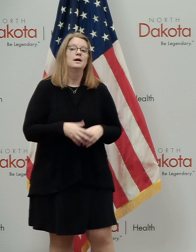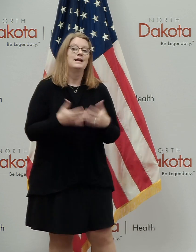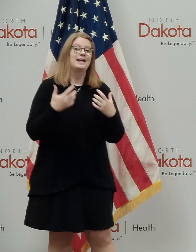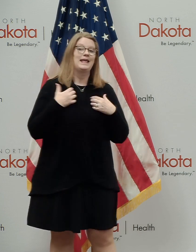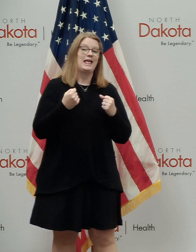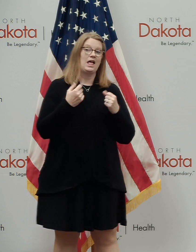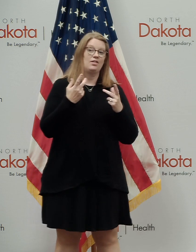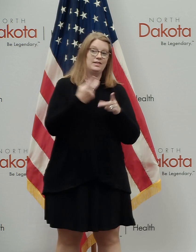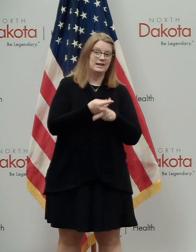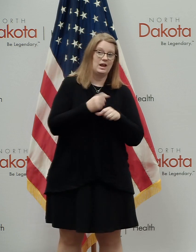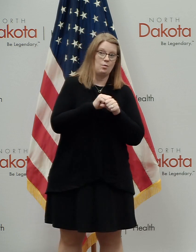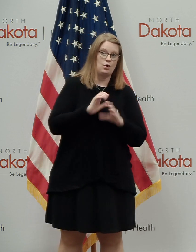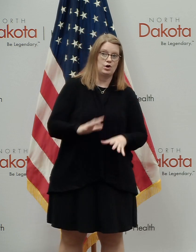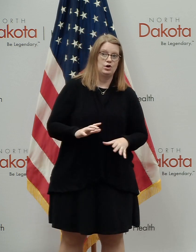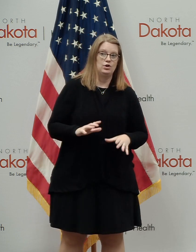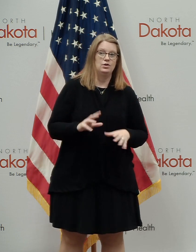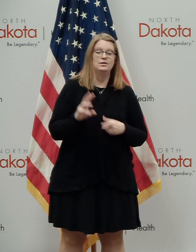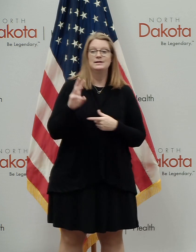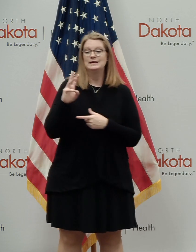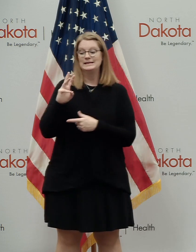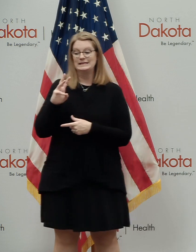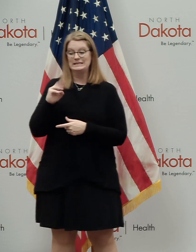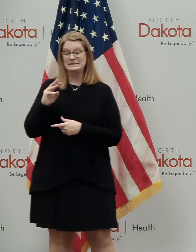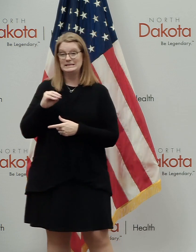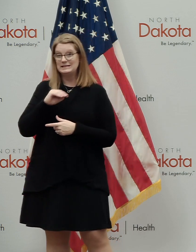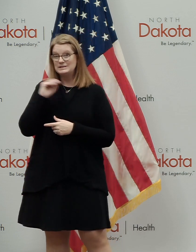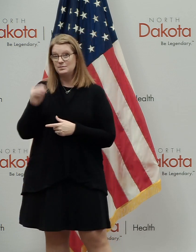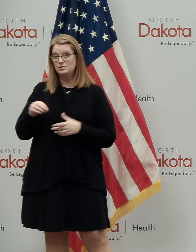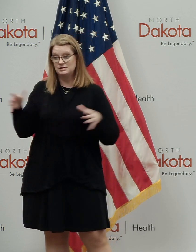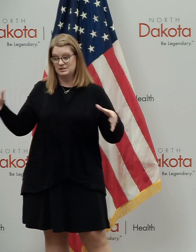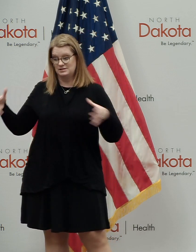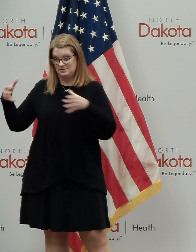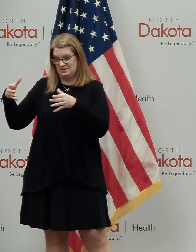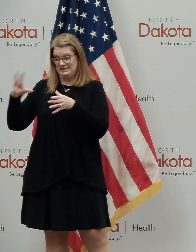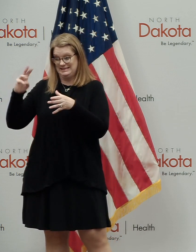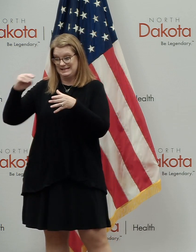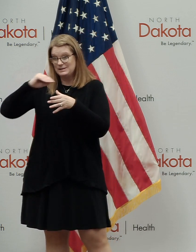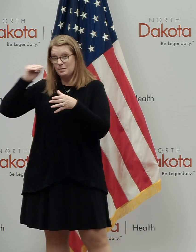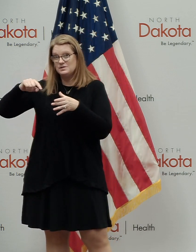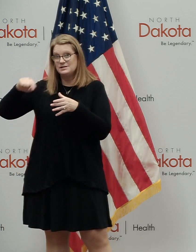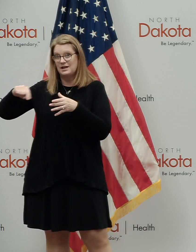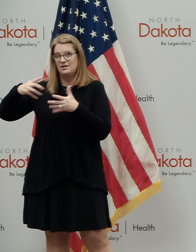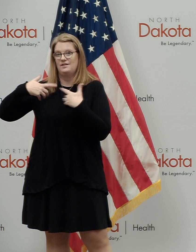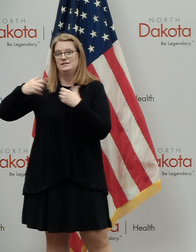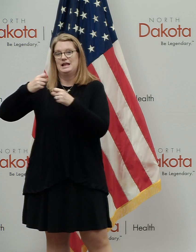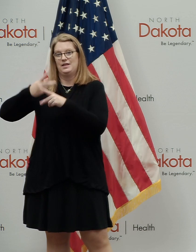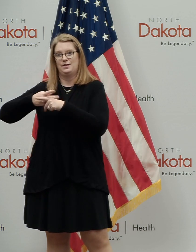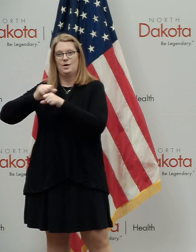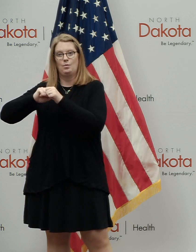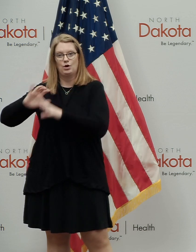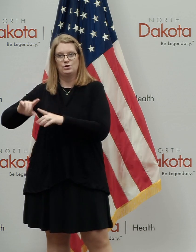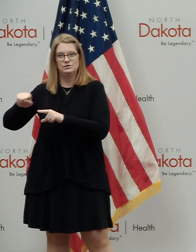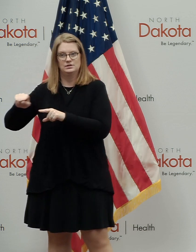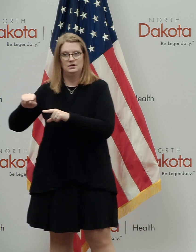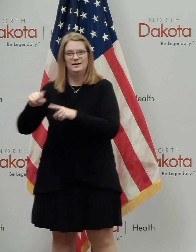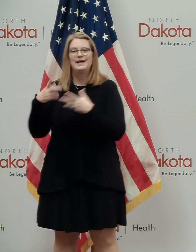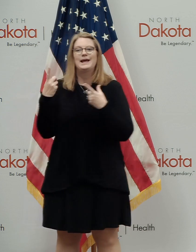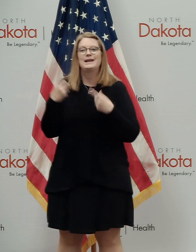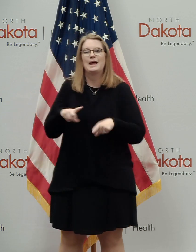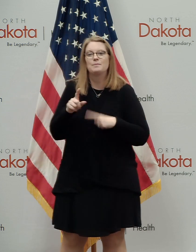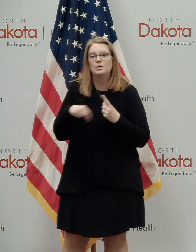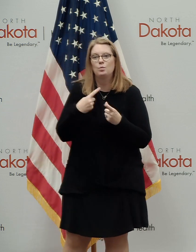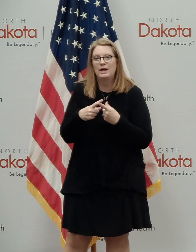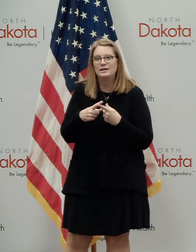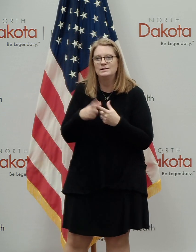workers, 60% of those facilities have positive healthcare workers, and this spike has started after school started.